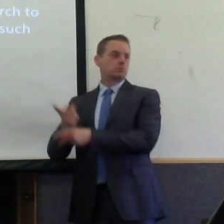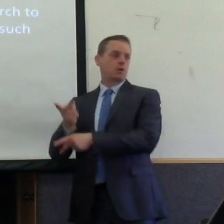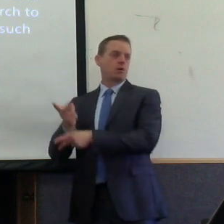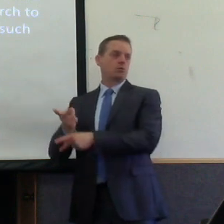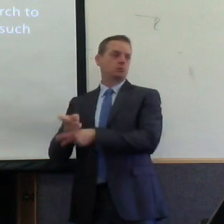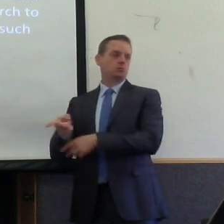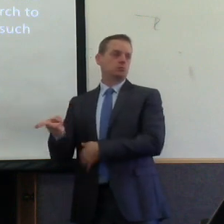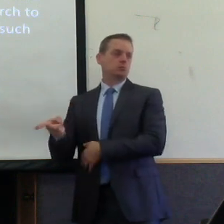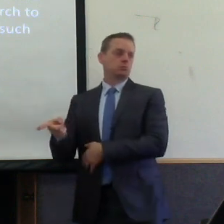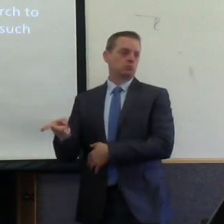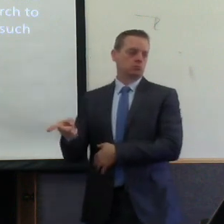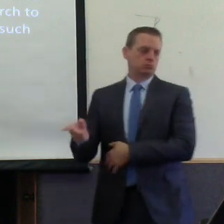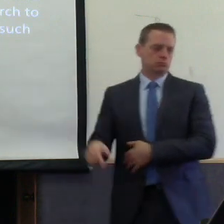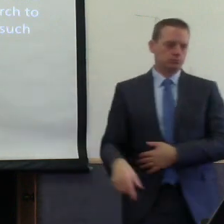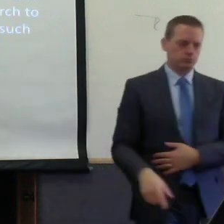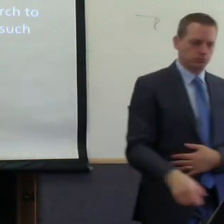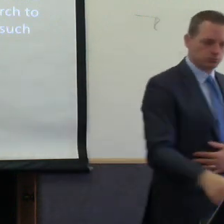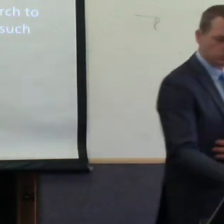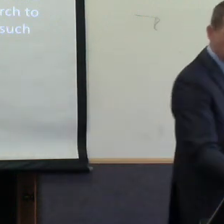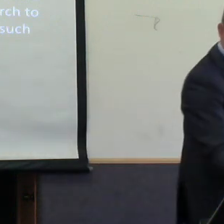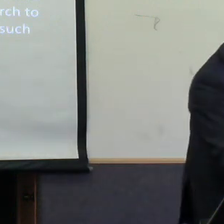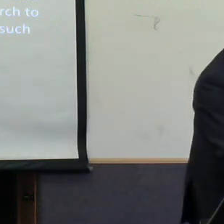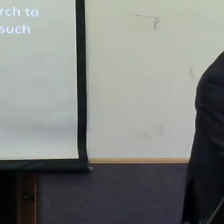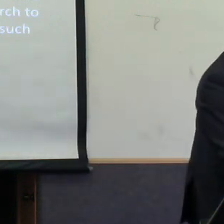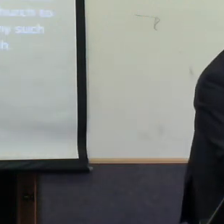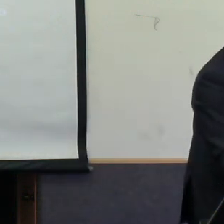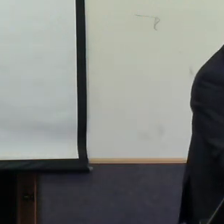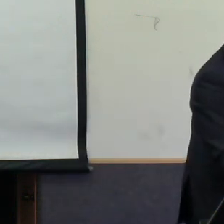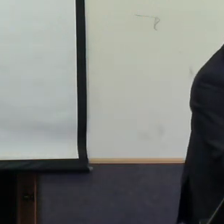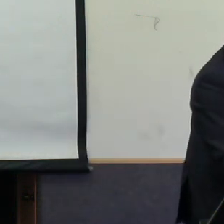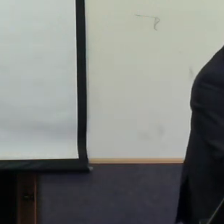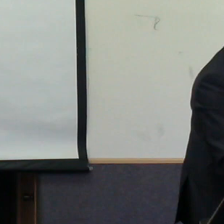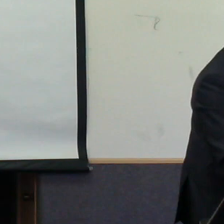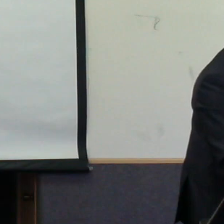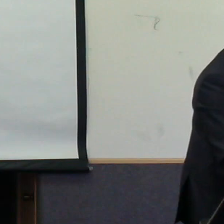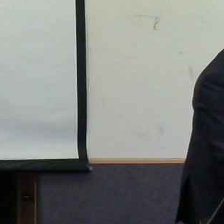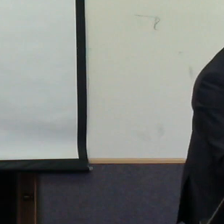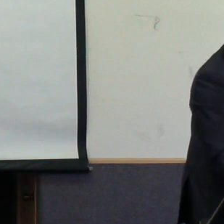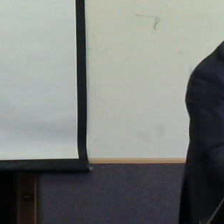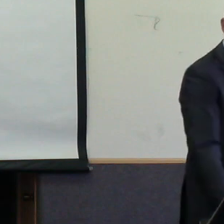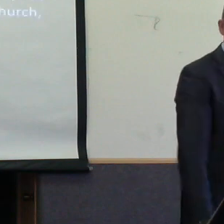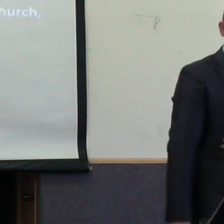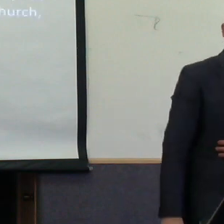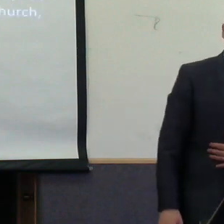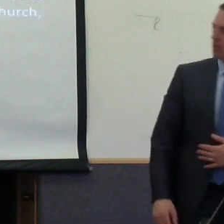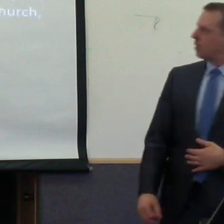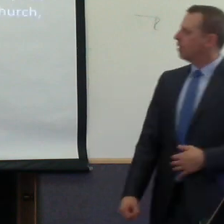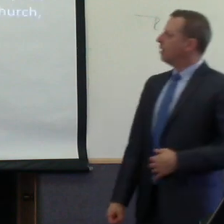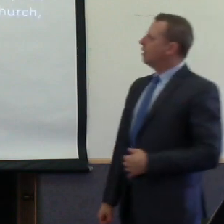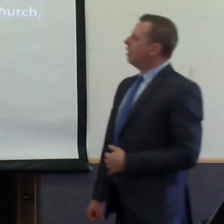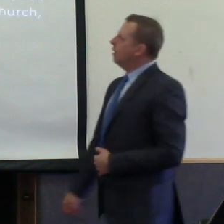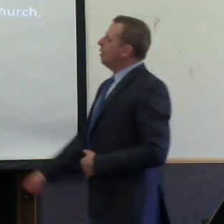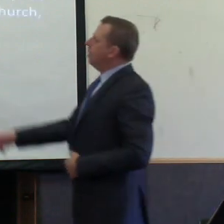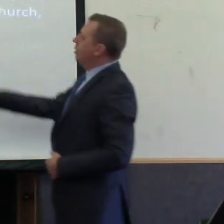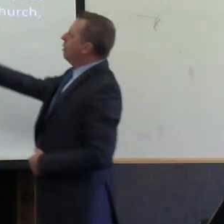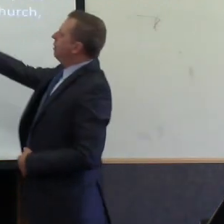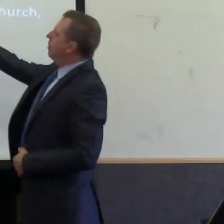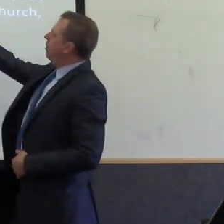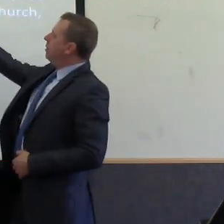At the end of the day, the husband's responsibility is to take care of the wife and God in the